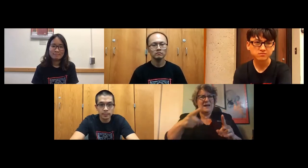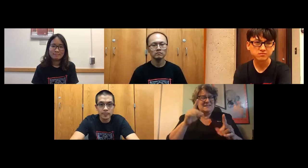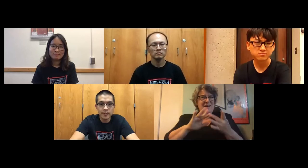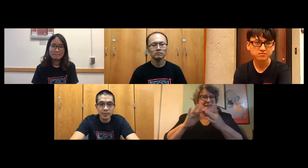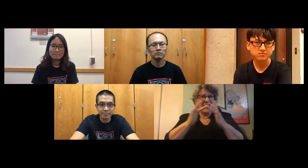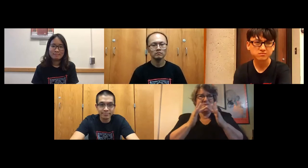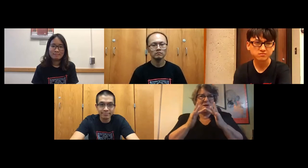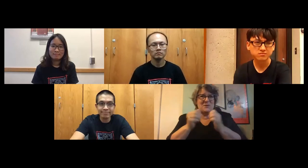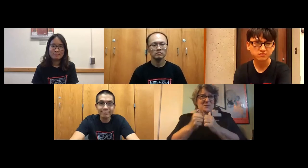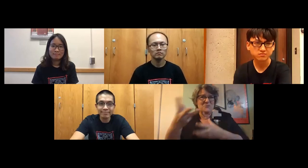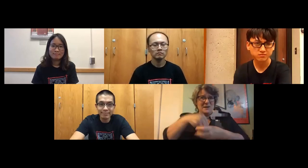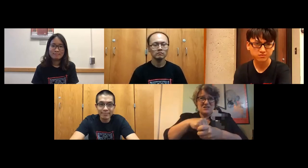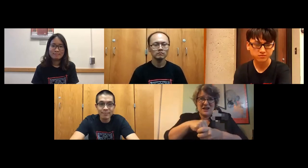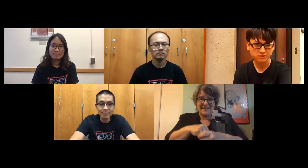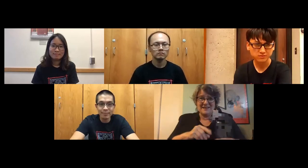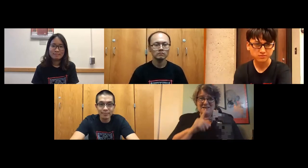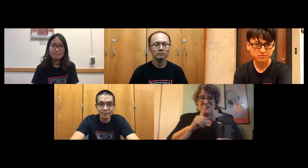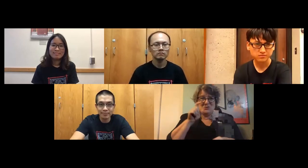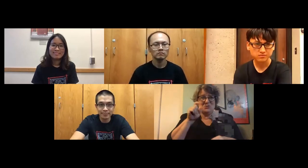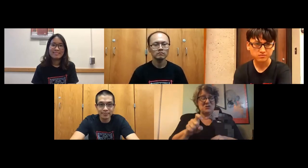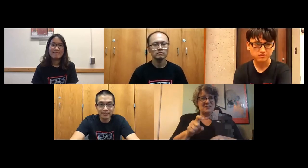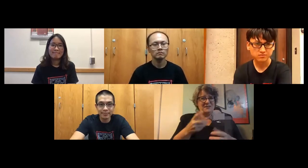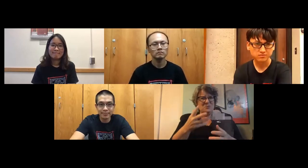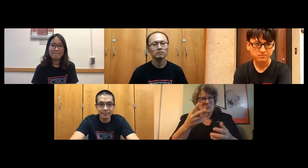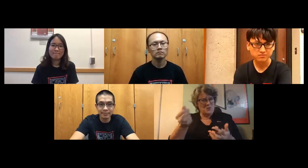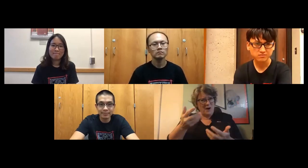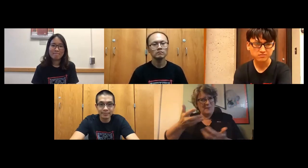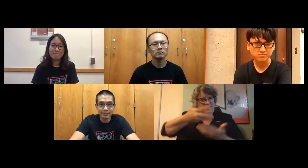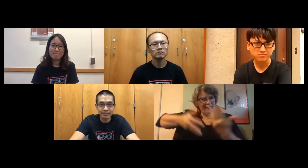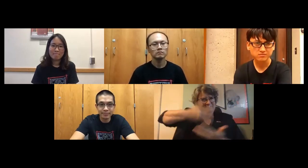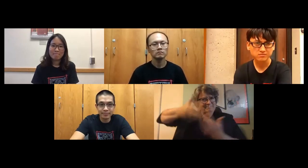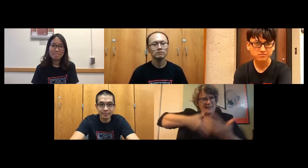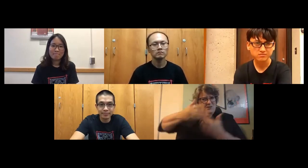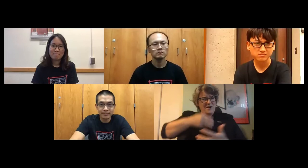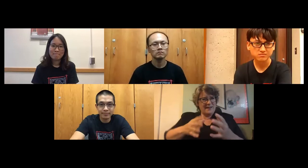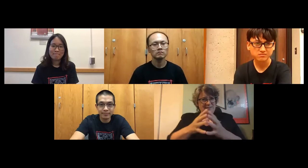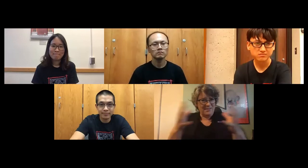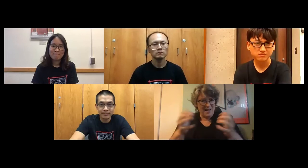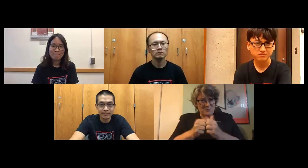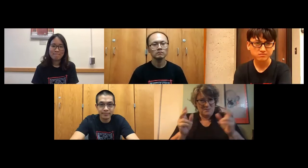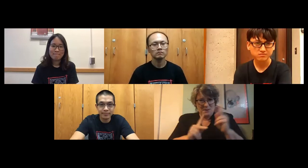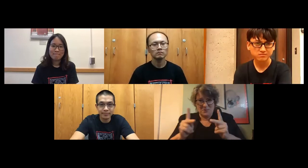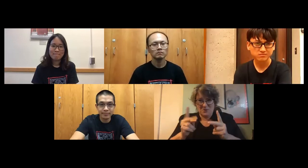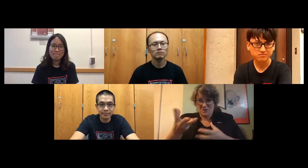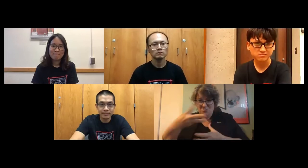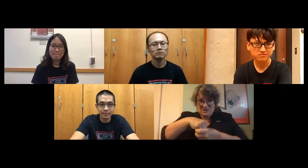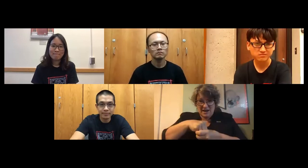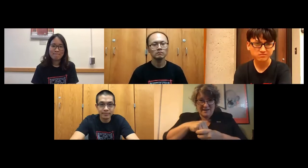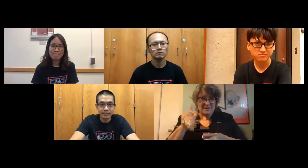you guys have a network with WeChat. So you probably interact a lot with people on WeChat, other